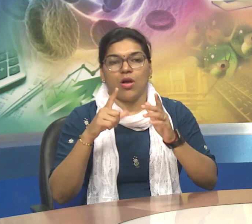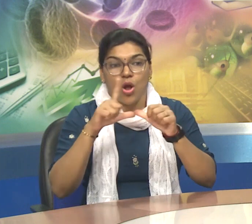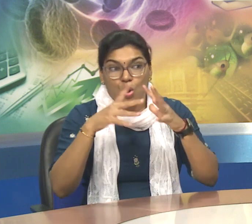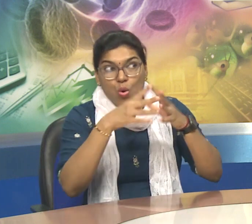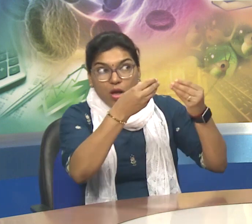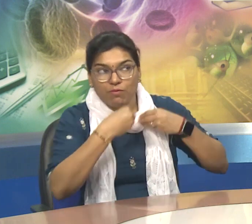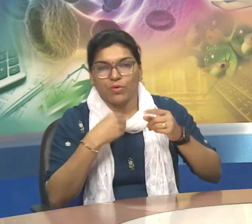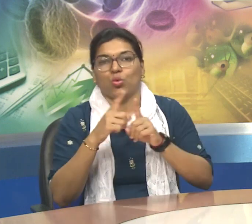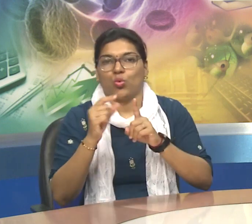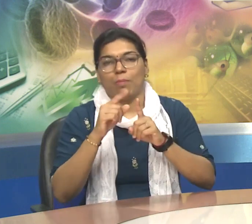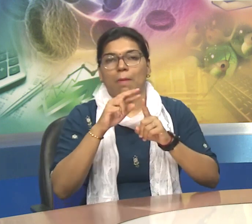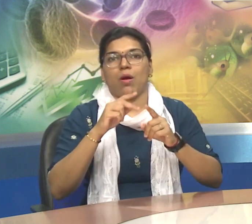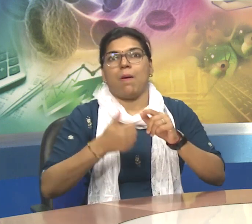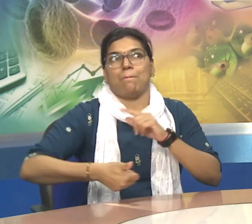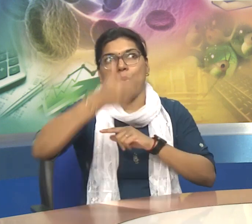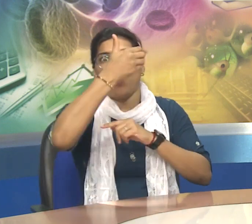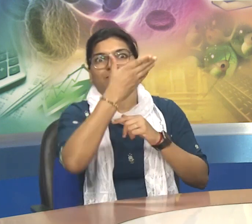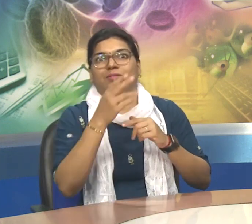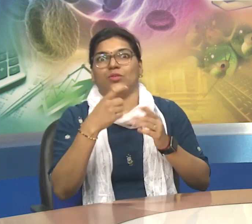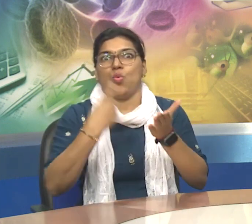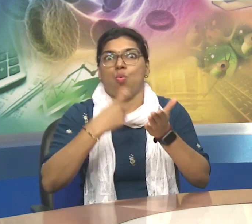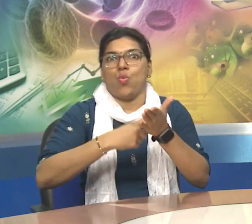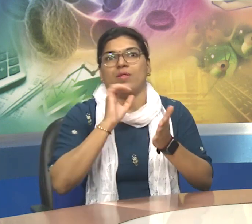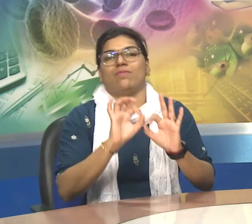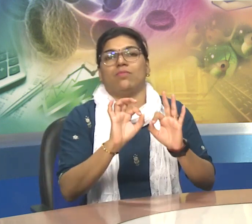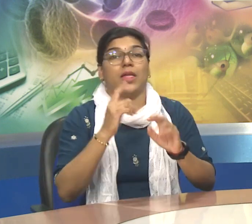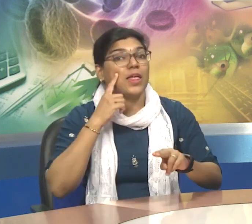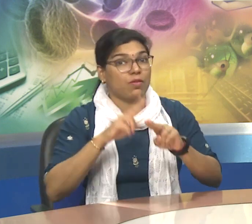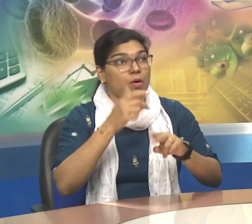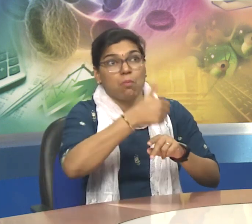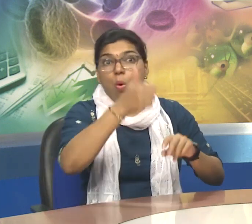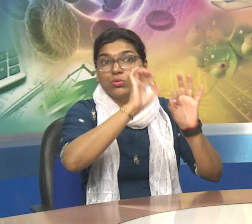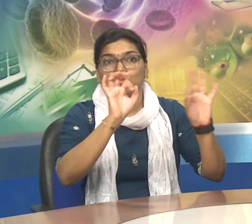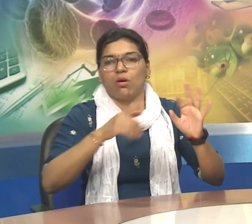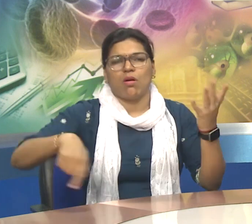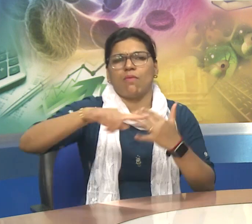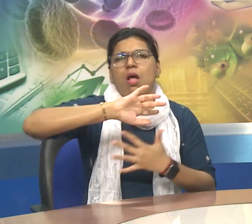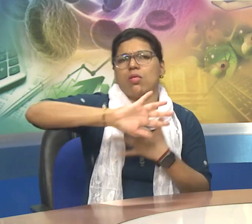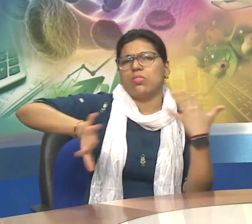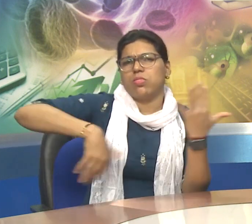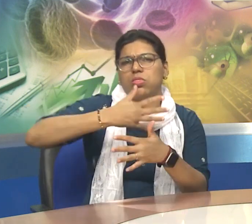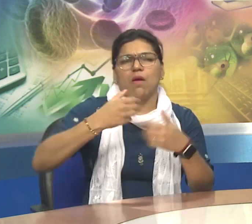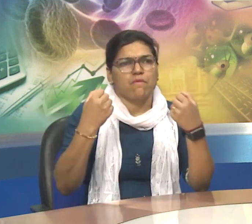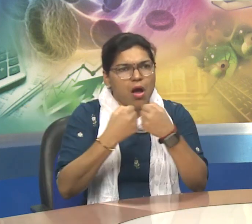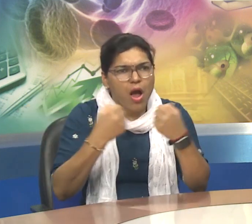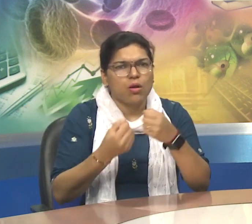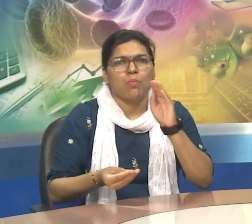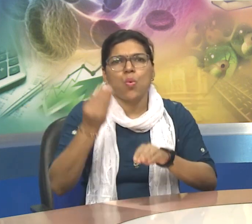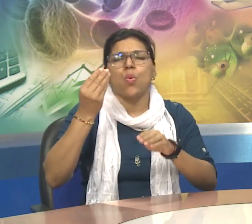The one boss who gives order and all the other people will follow